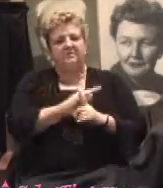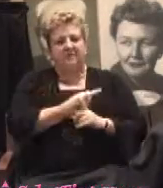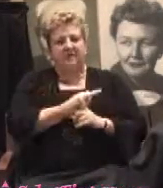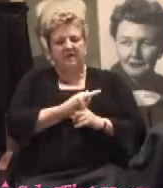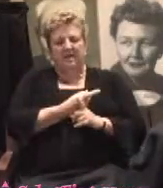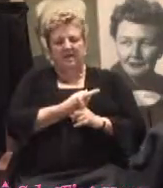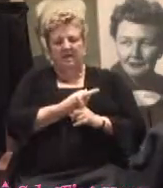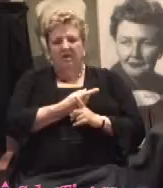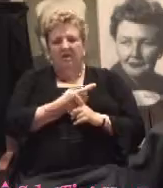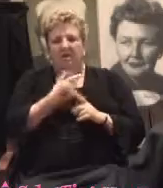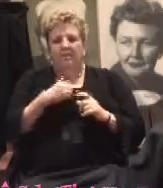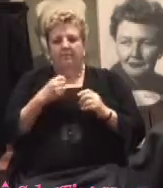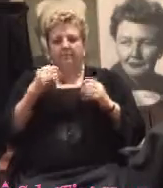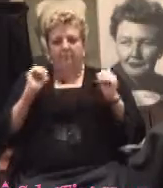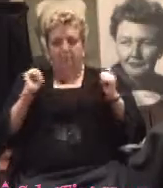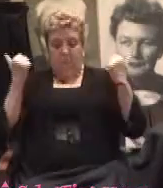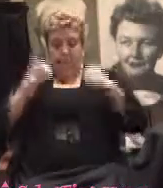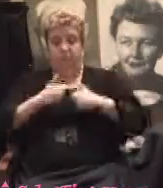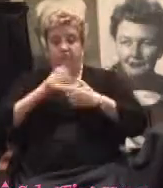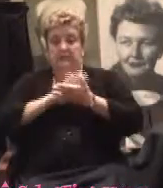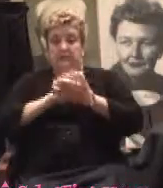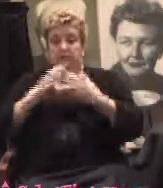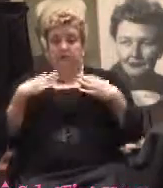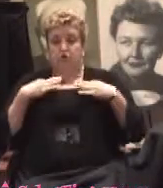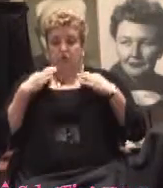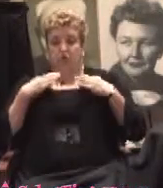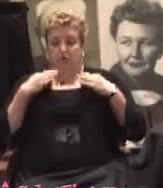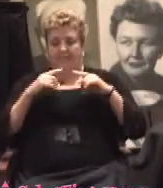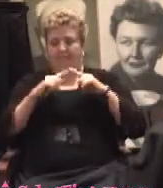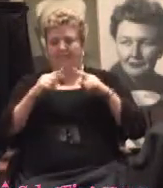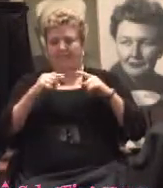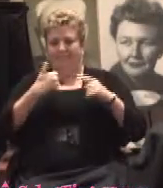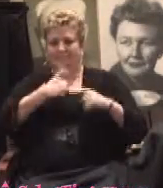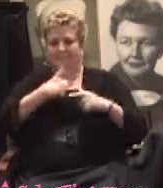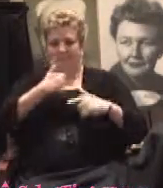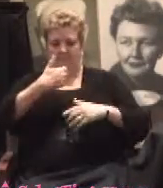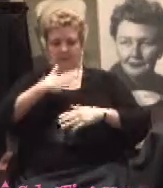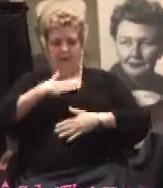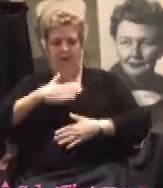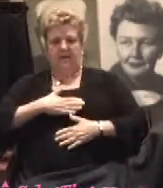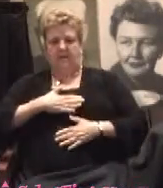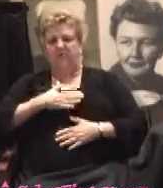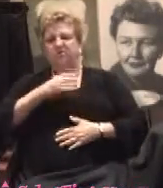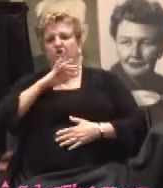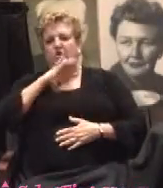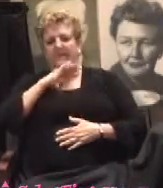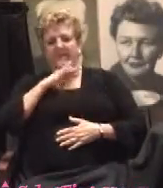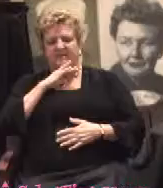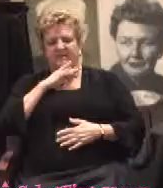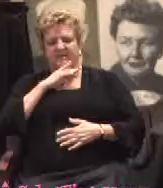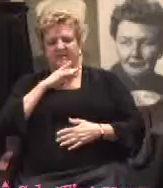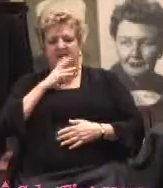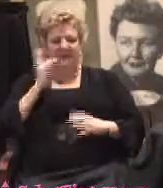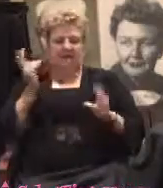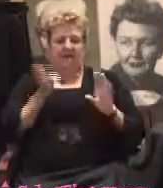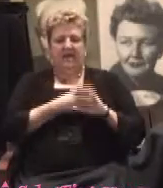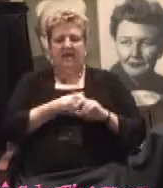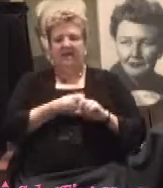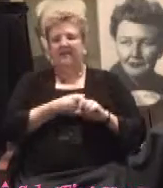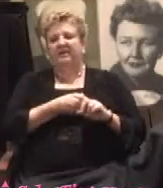take a shower. And we got in the car and he was shocked. And we drive down to the yacht club. When we get out, and my mom and dad, my brothers